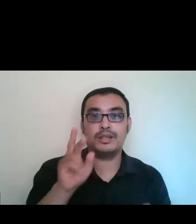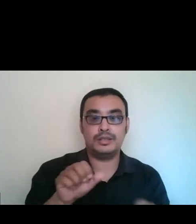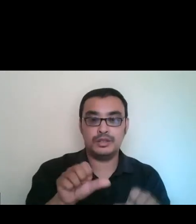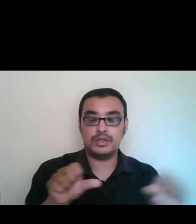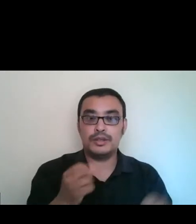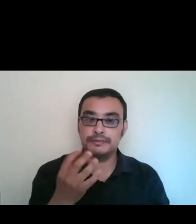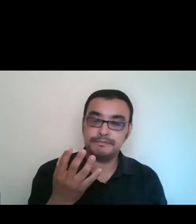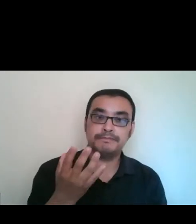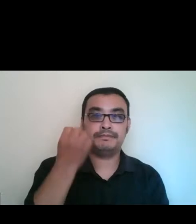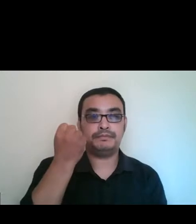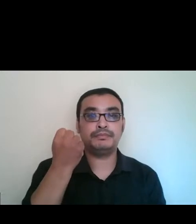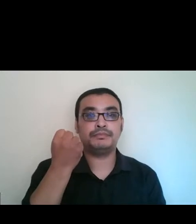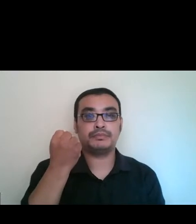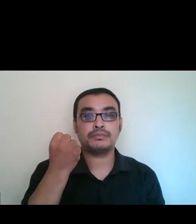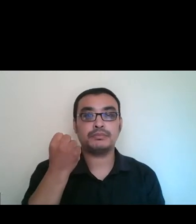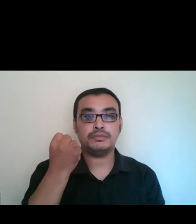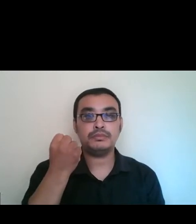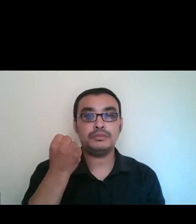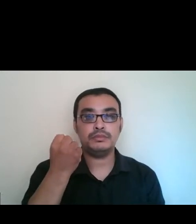governance.